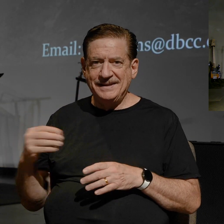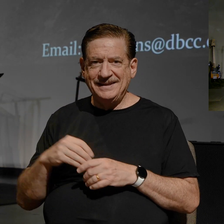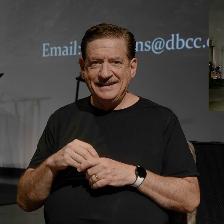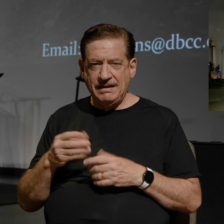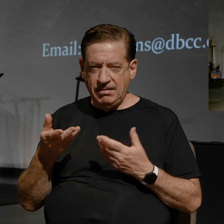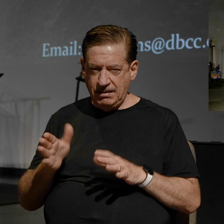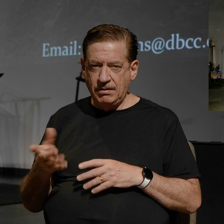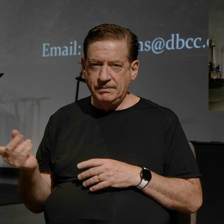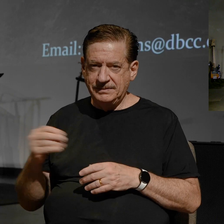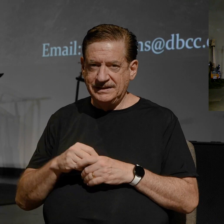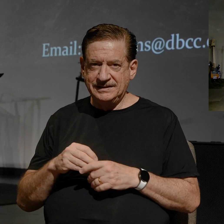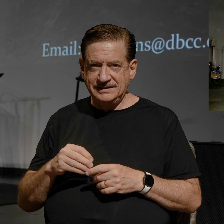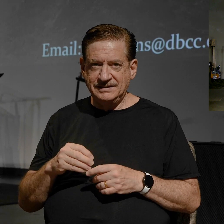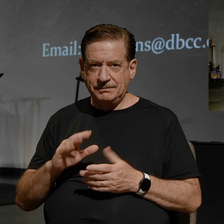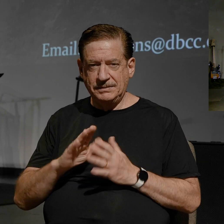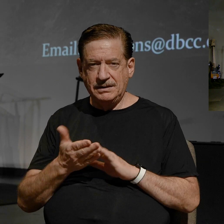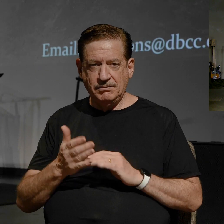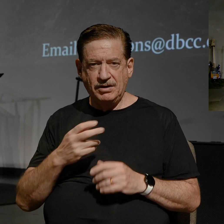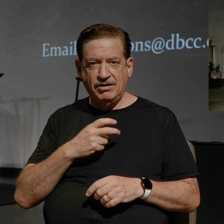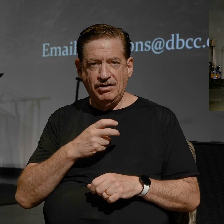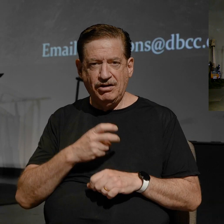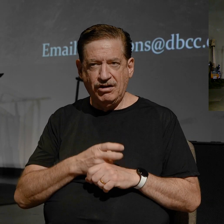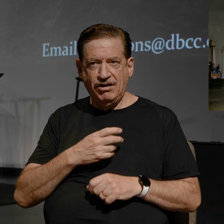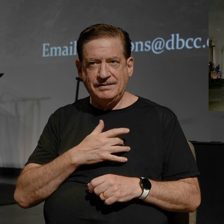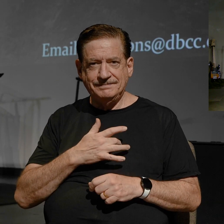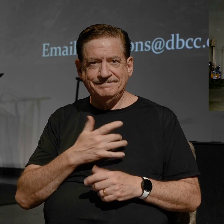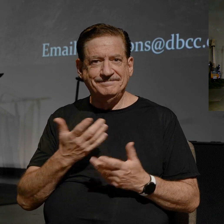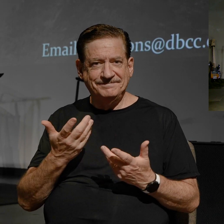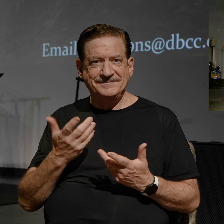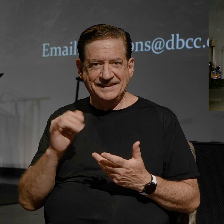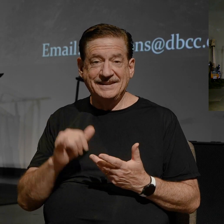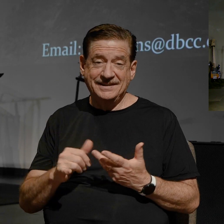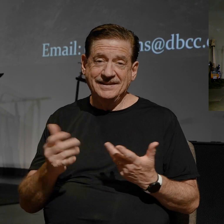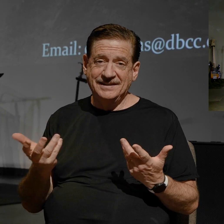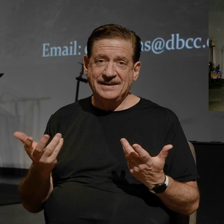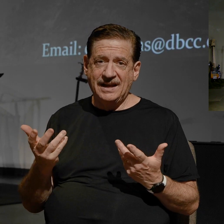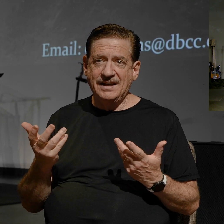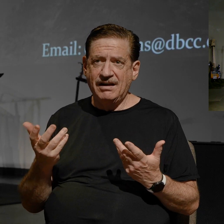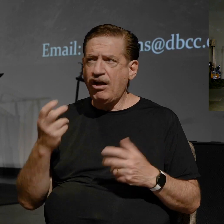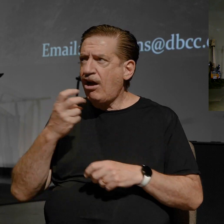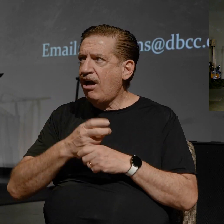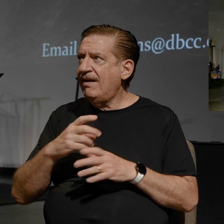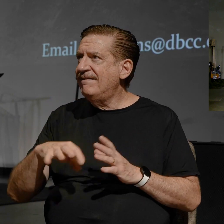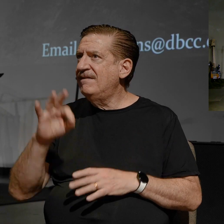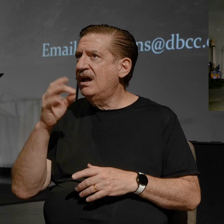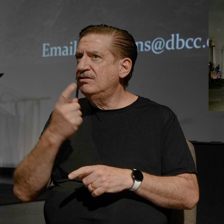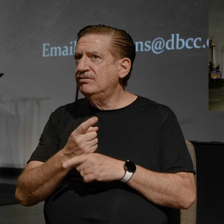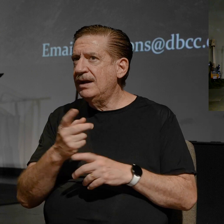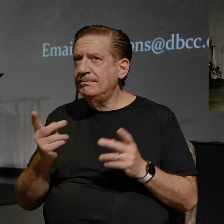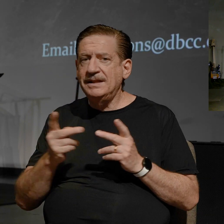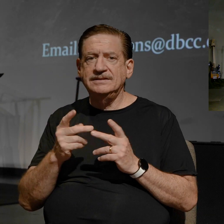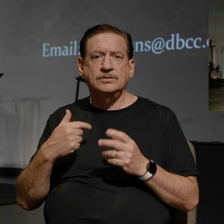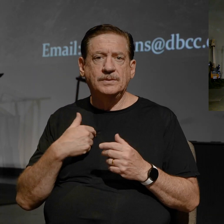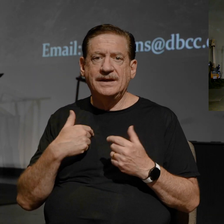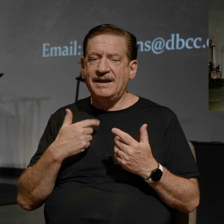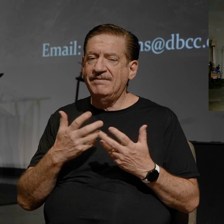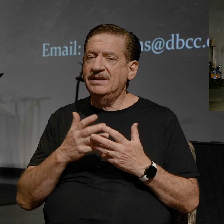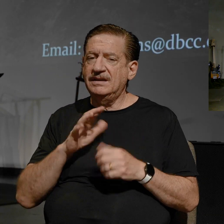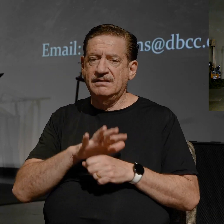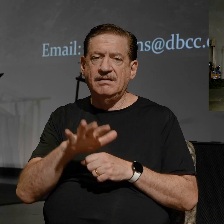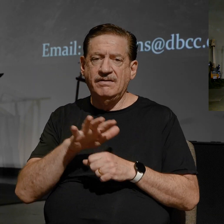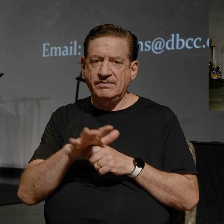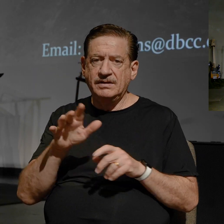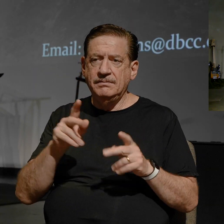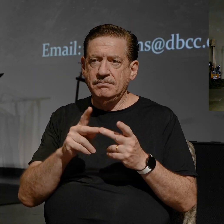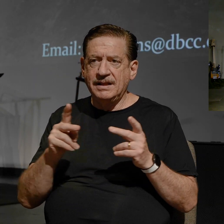Allow in. It's a big part of it. Okay? And it's hard for some of us. And it's hard to find that right place. We've got lots of places where we